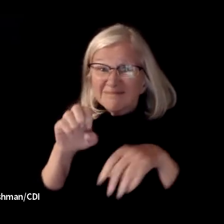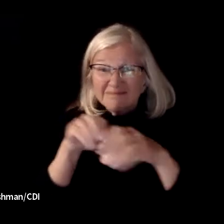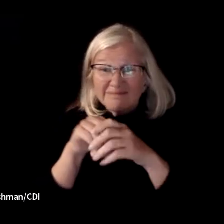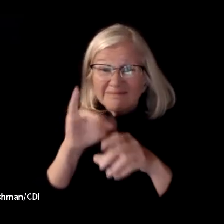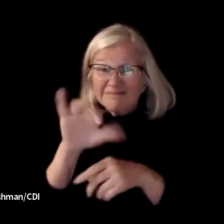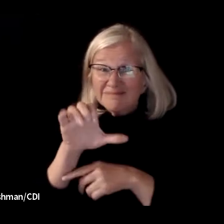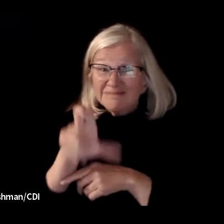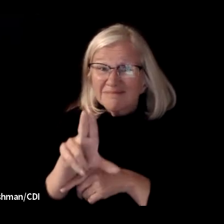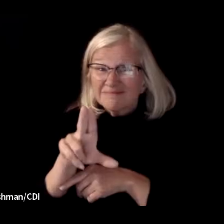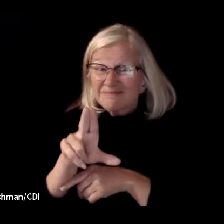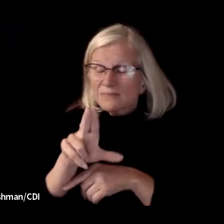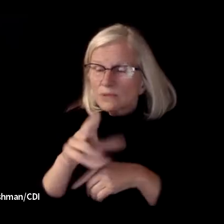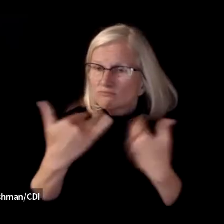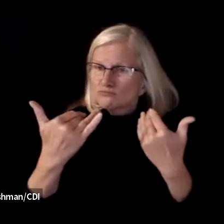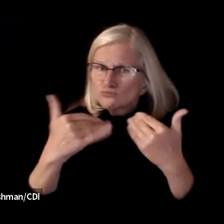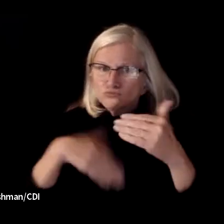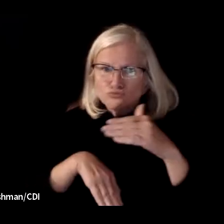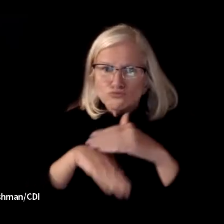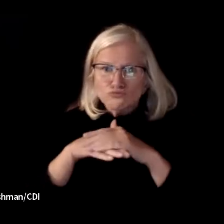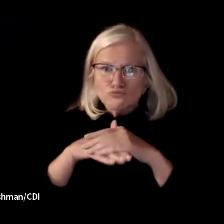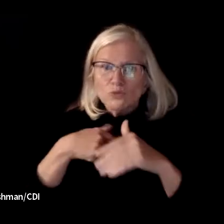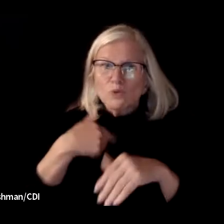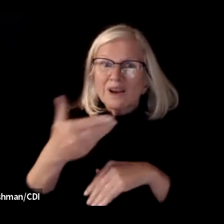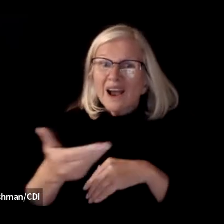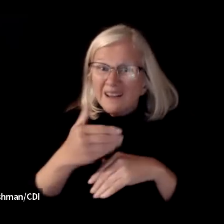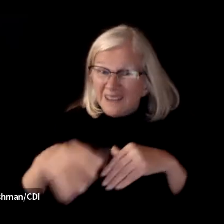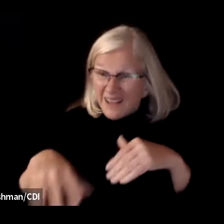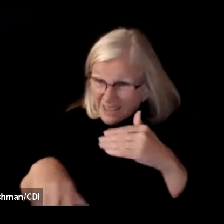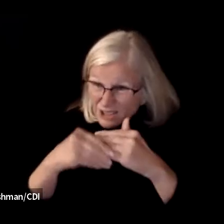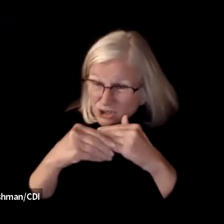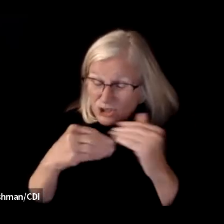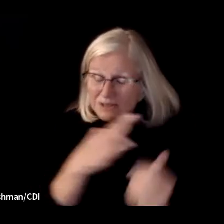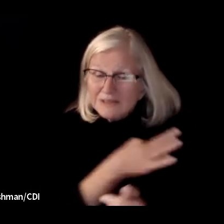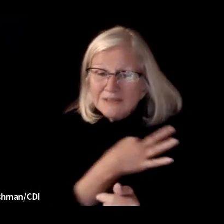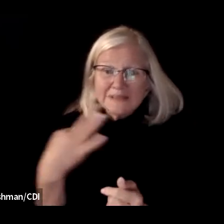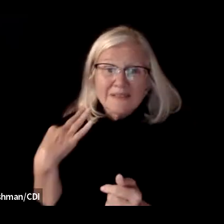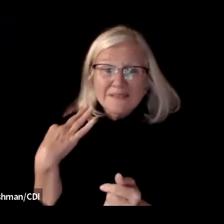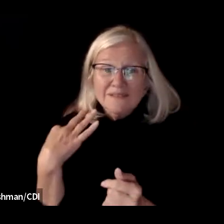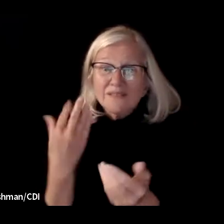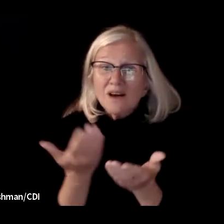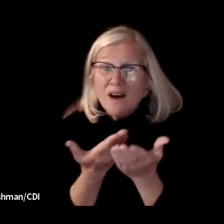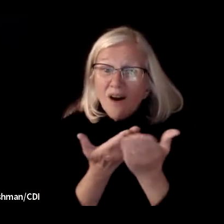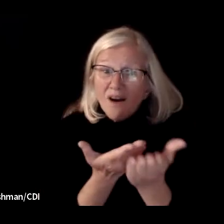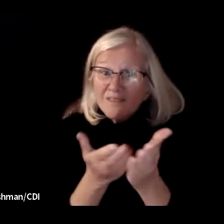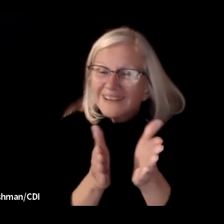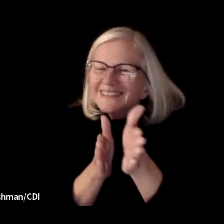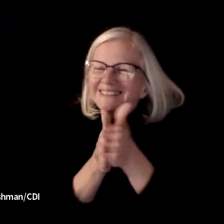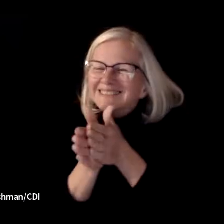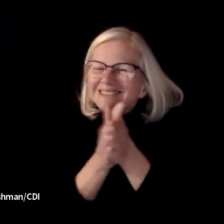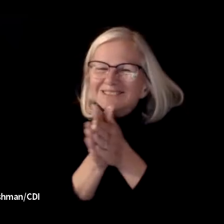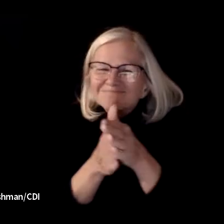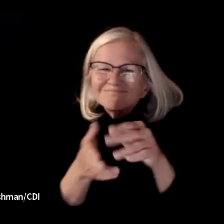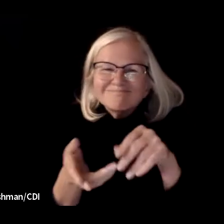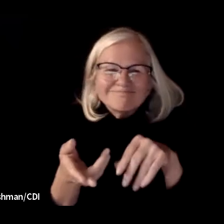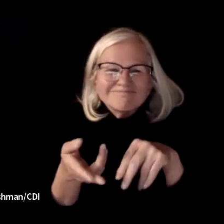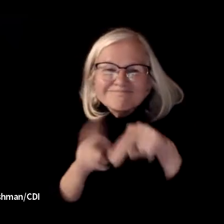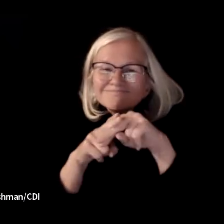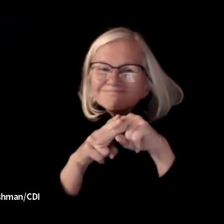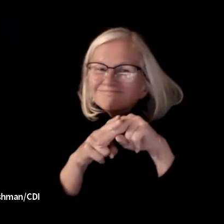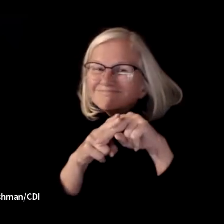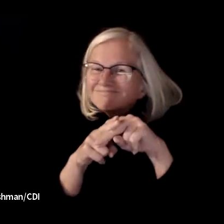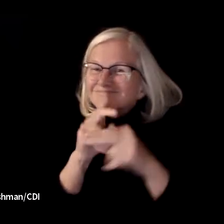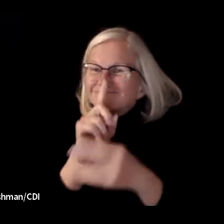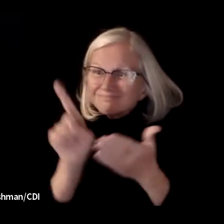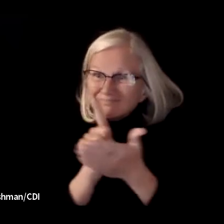pulling are we're hiring additional staff, we're offering incentives to our existing staff to work additional hours, we're seeking temporary help